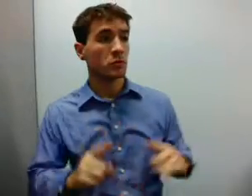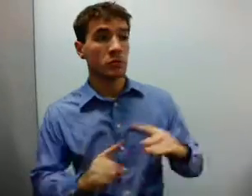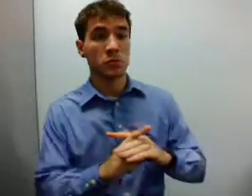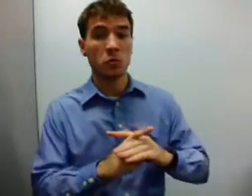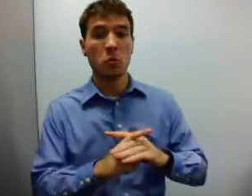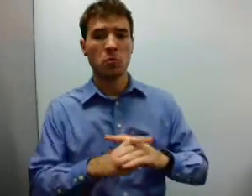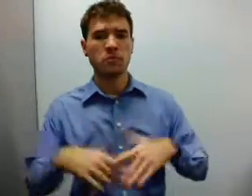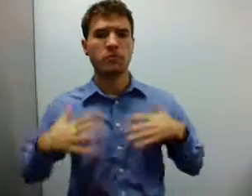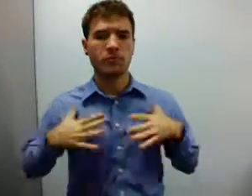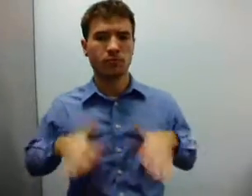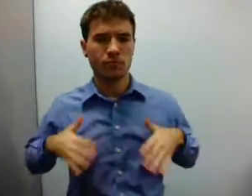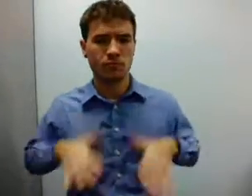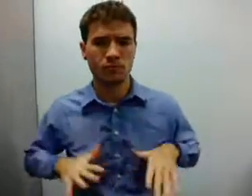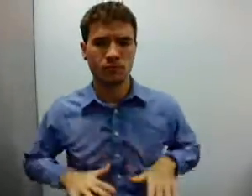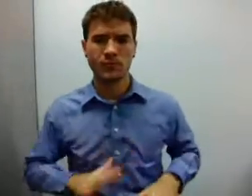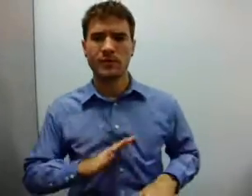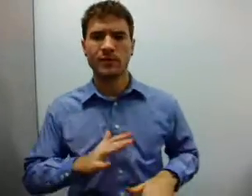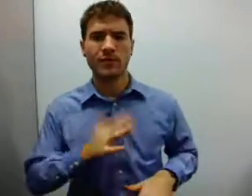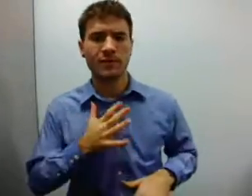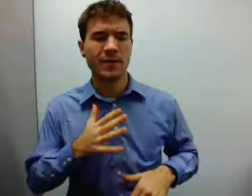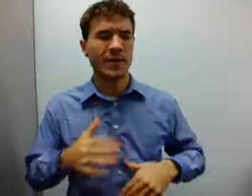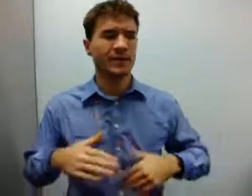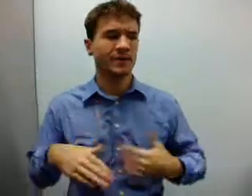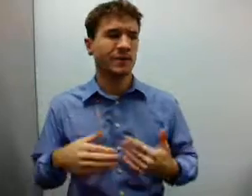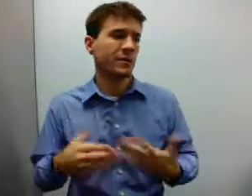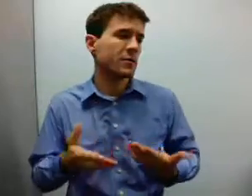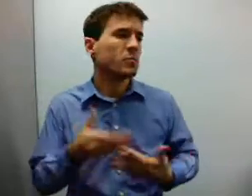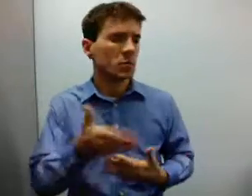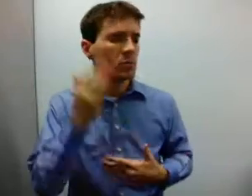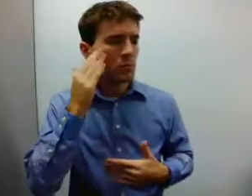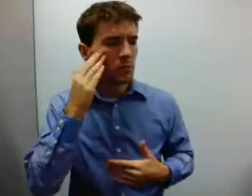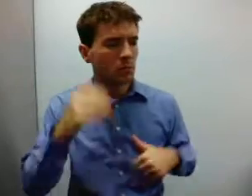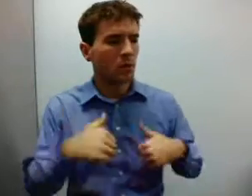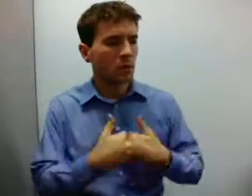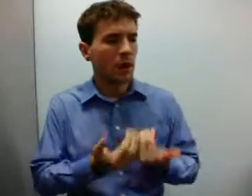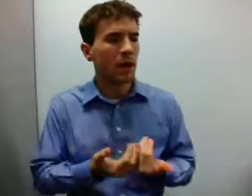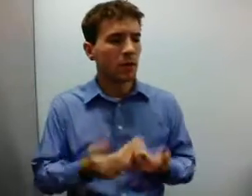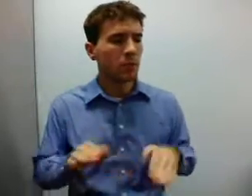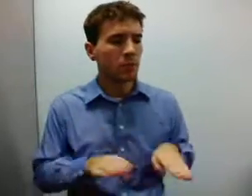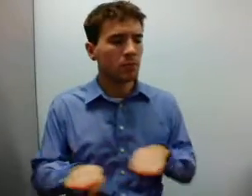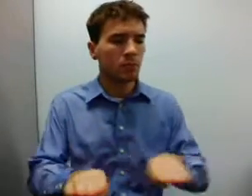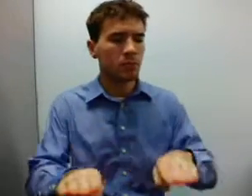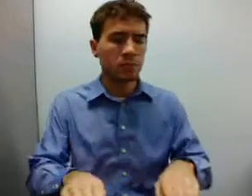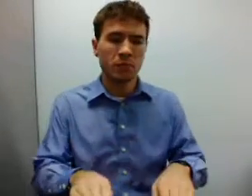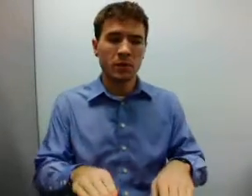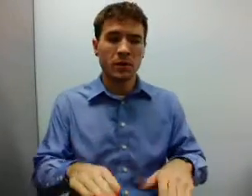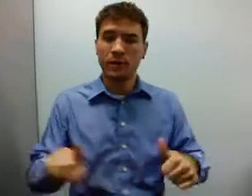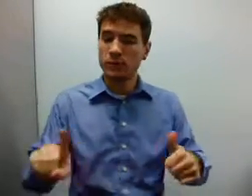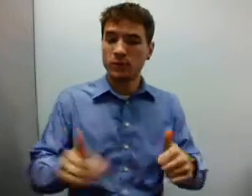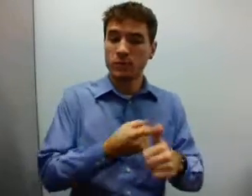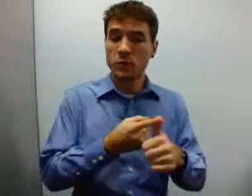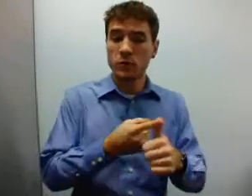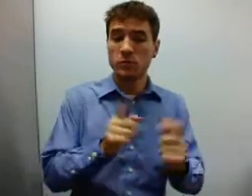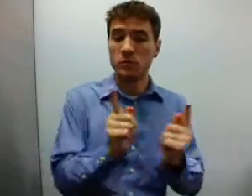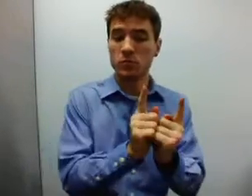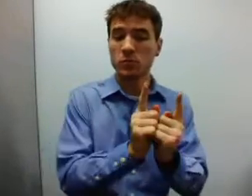to smile. And obviously, I think you can tell by that, but I like to make the interviewer just as at ease as I'm trying to be, because really, this interview is